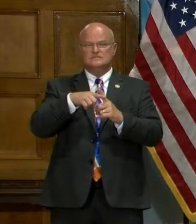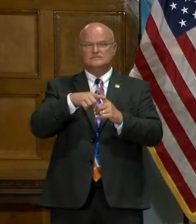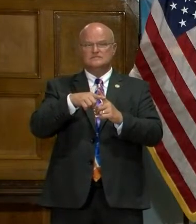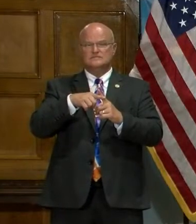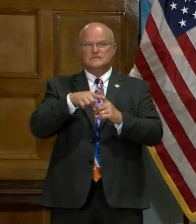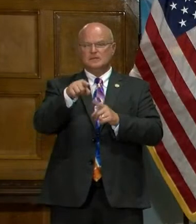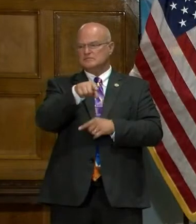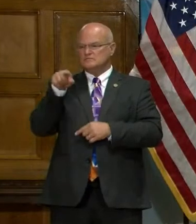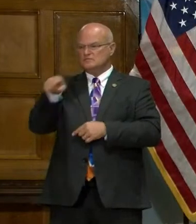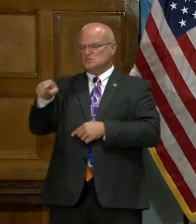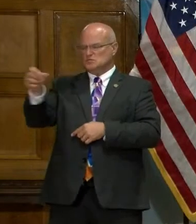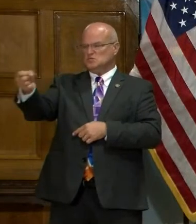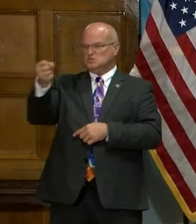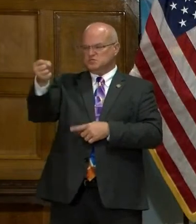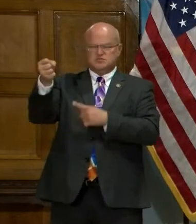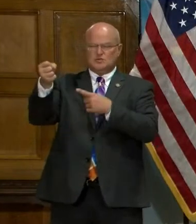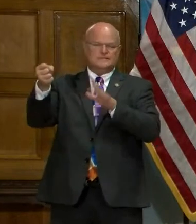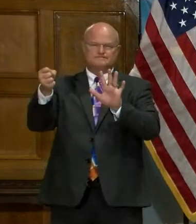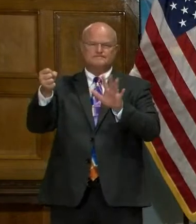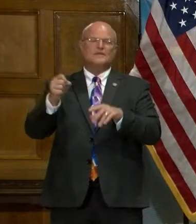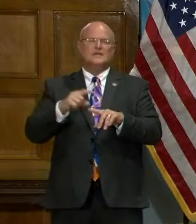targeted in any way. So,